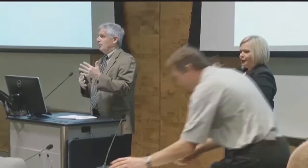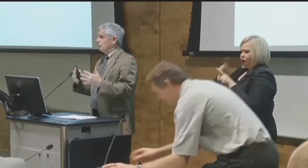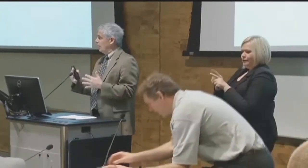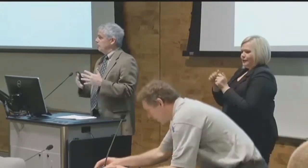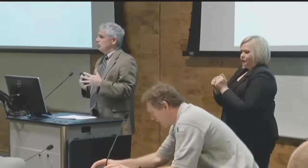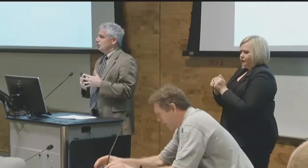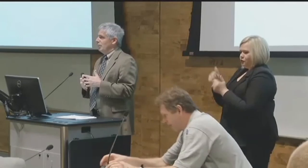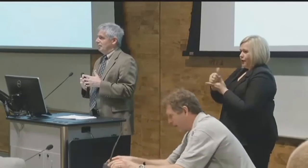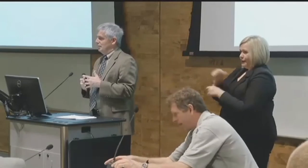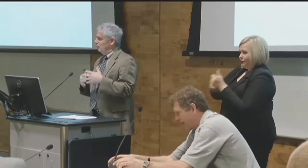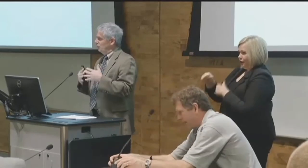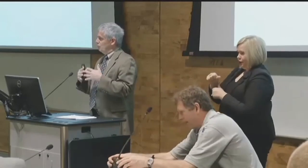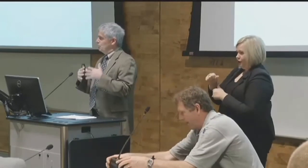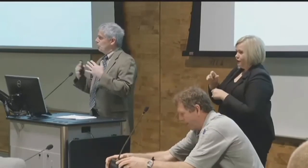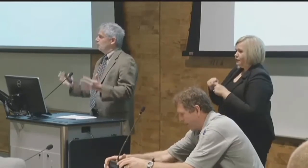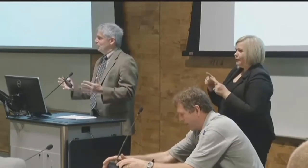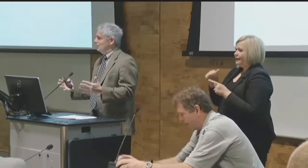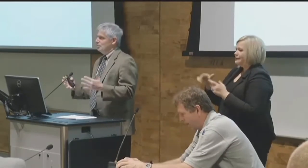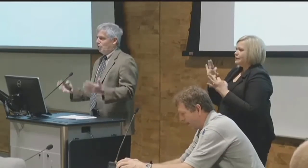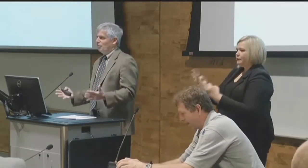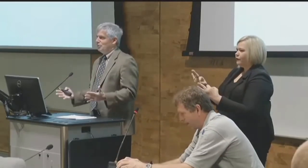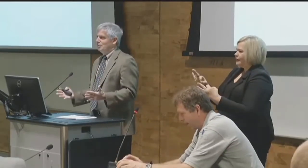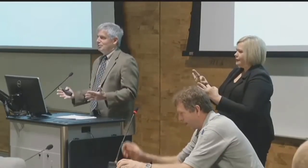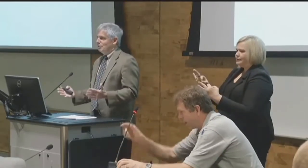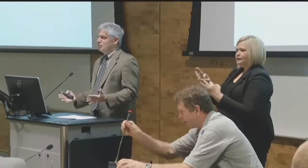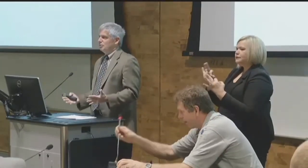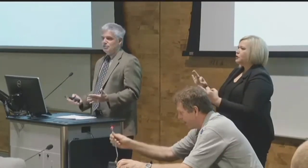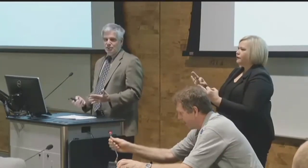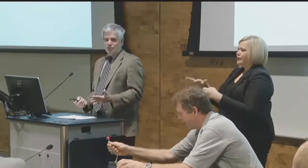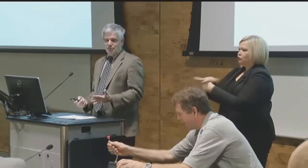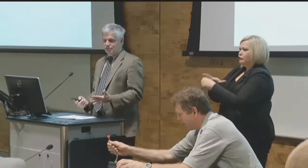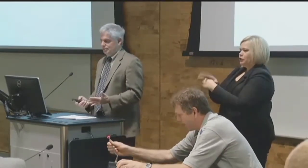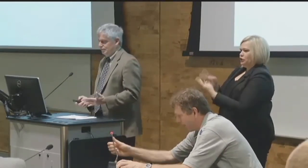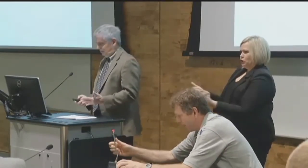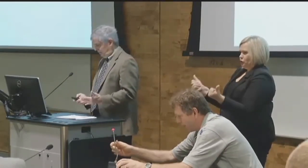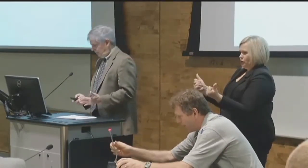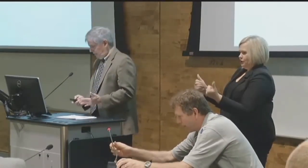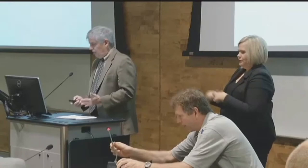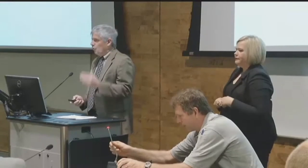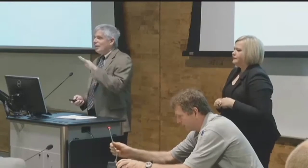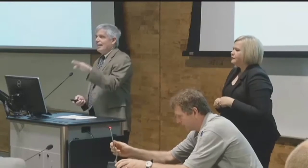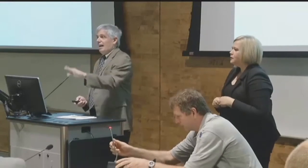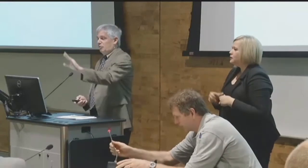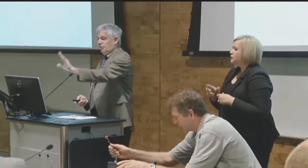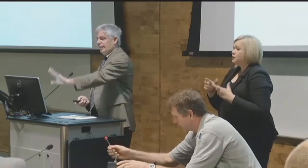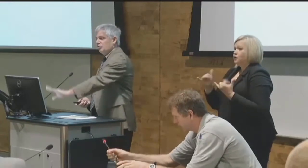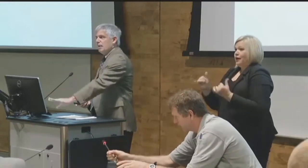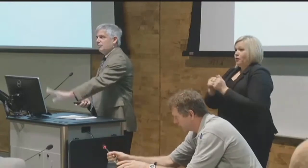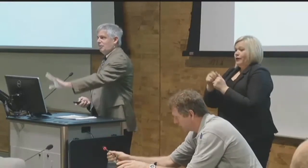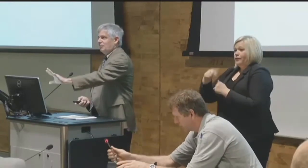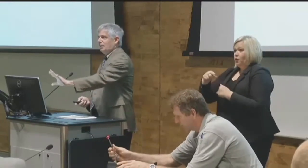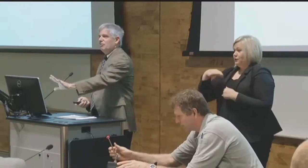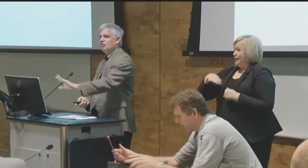each other kind of mutual aid. This is the perfect regional solution. So with that, with